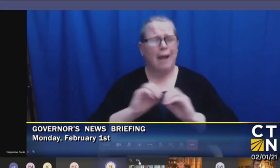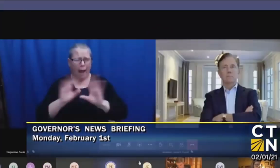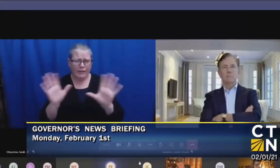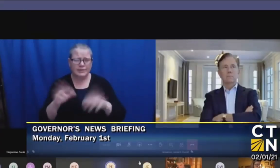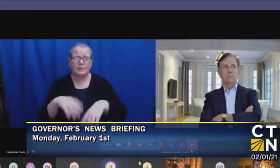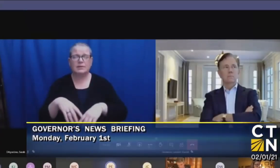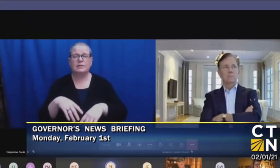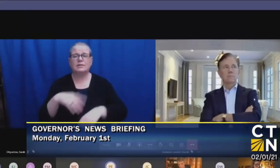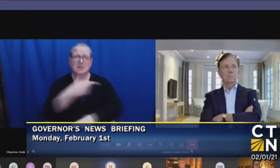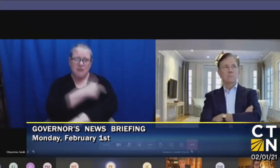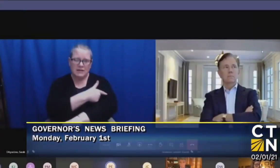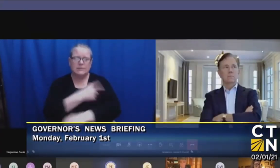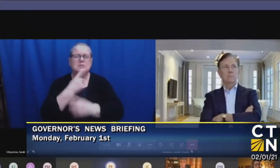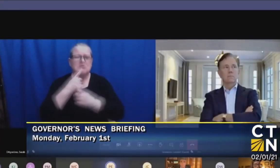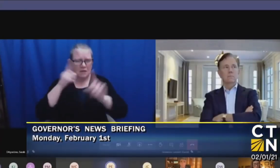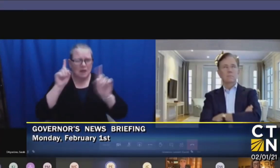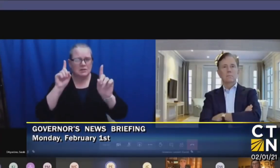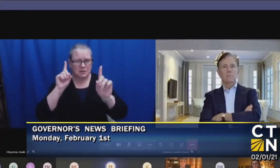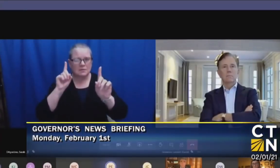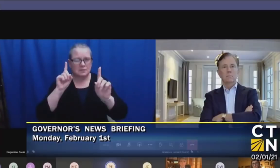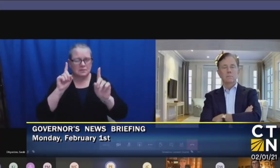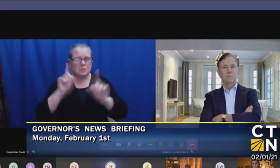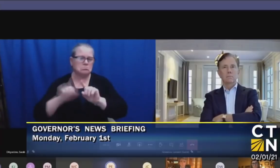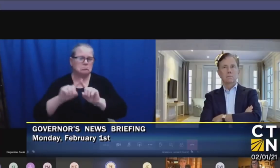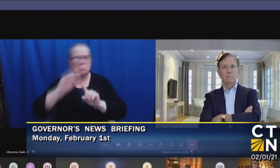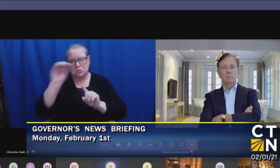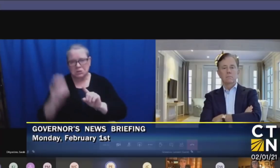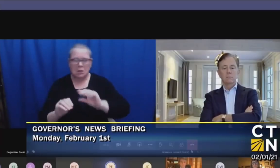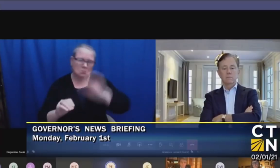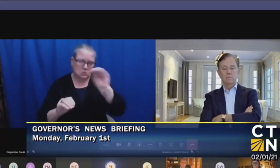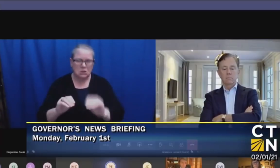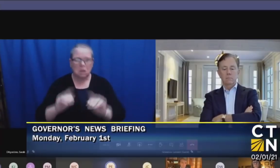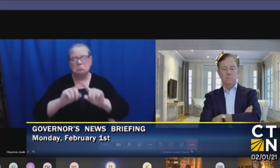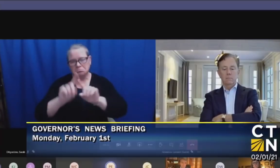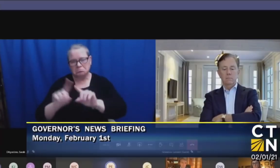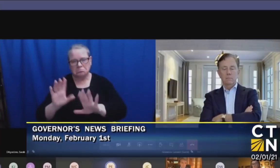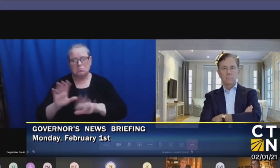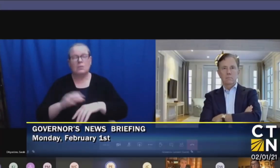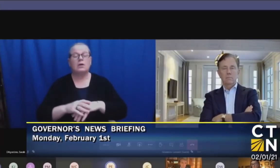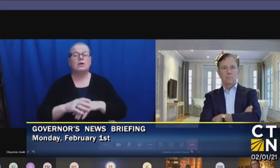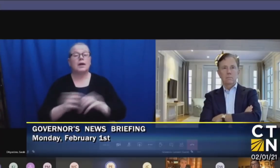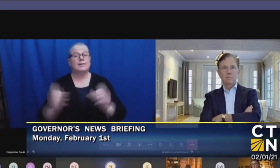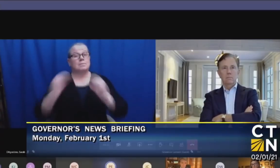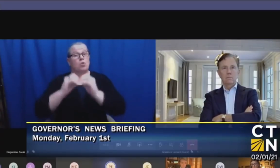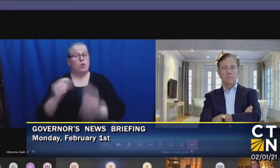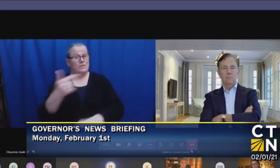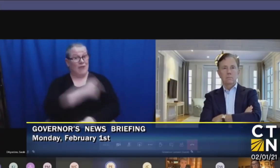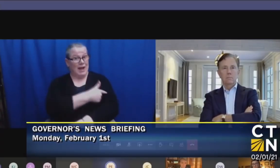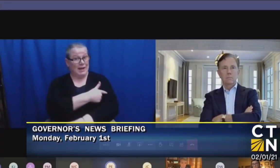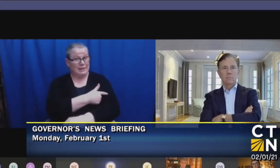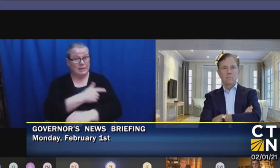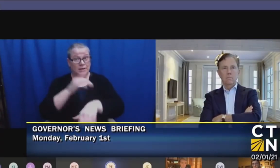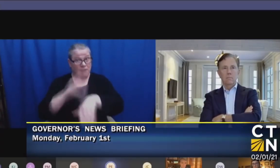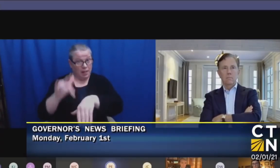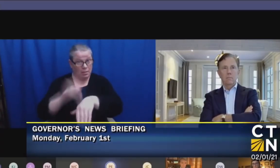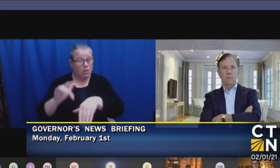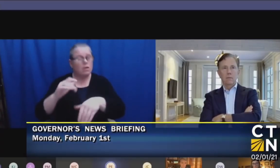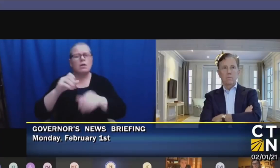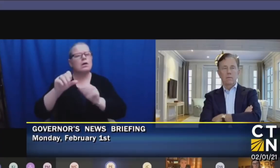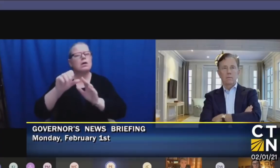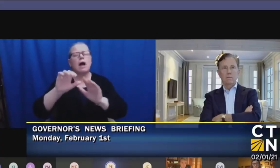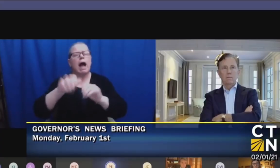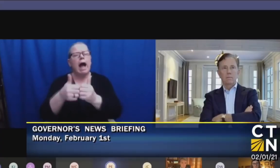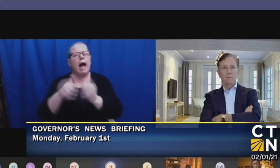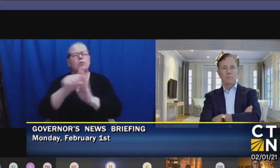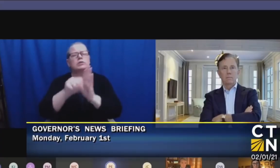some measure, but as different vaccines come out, how is the state going to decide who gets which vaccine? And